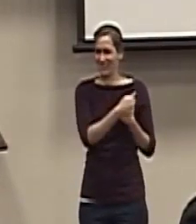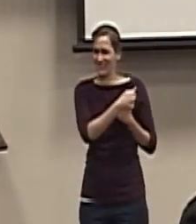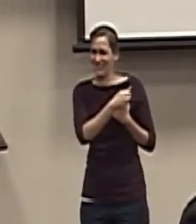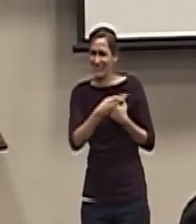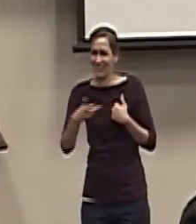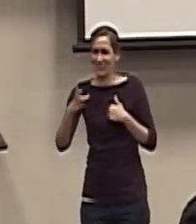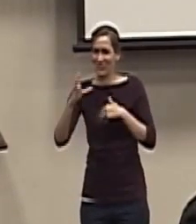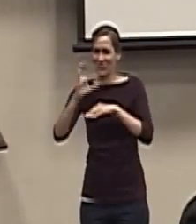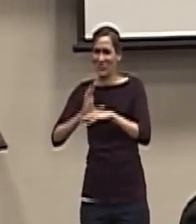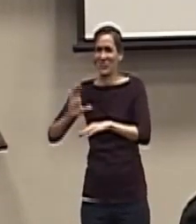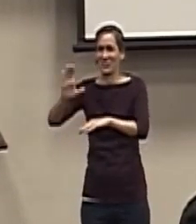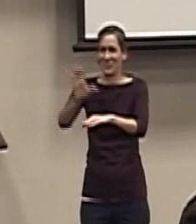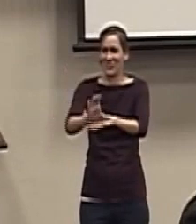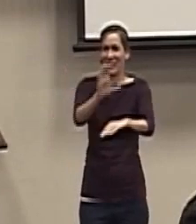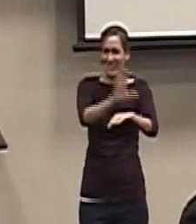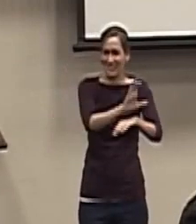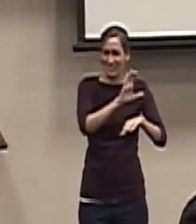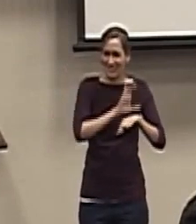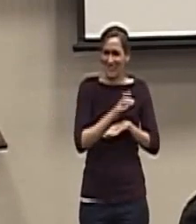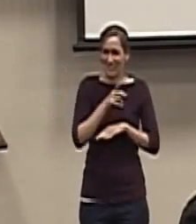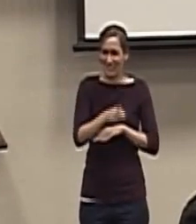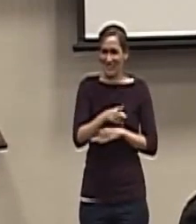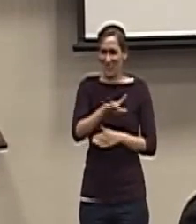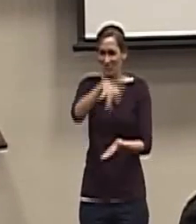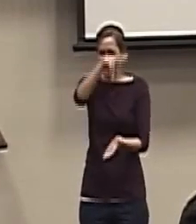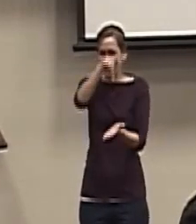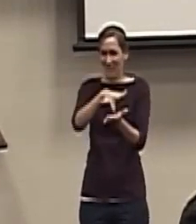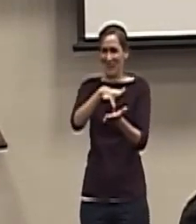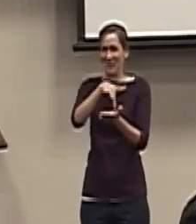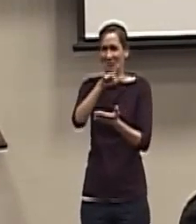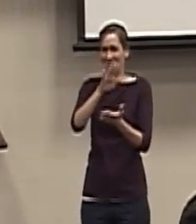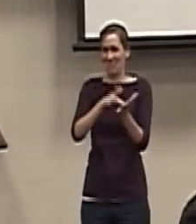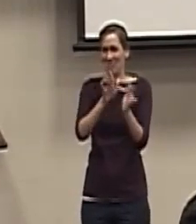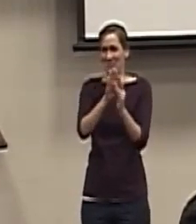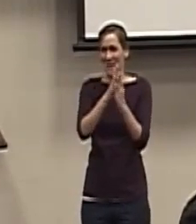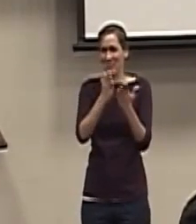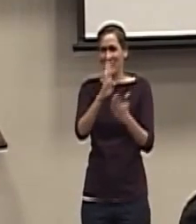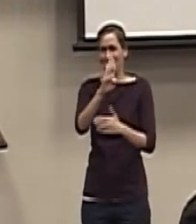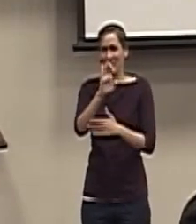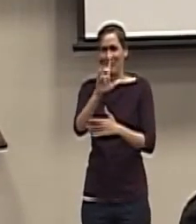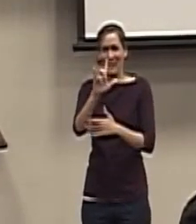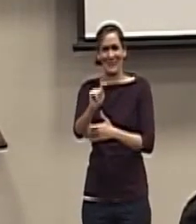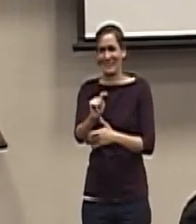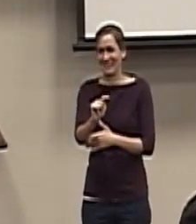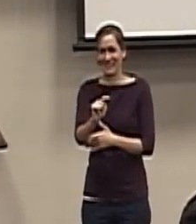Knoxville is kind of the buckle of the Bible Belt. Not exactly a mission field.